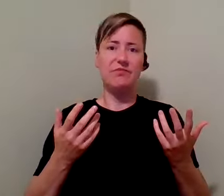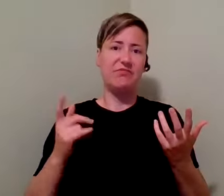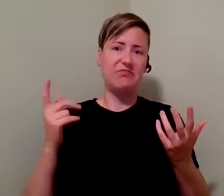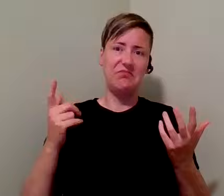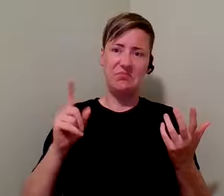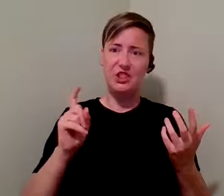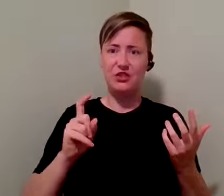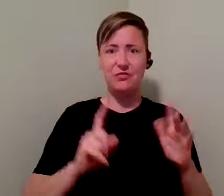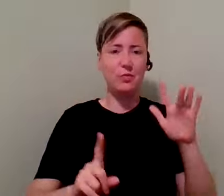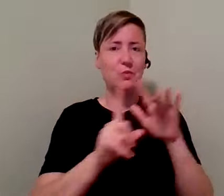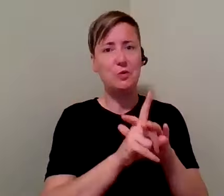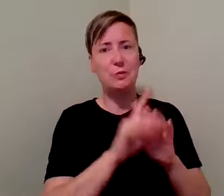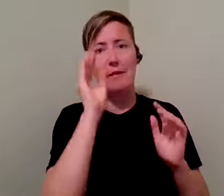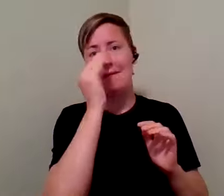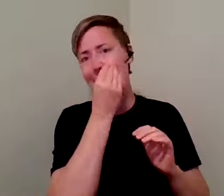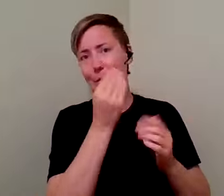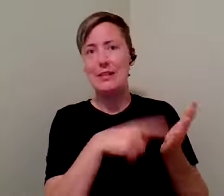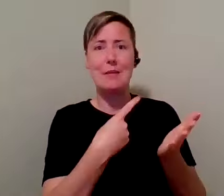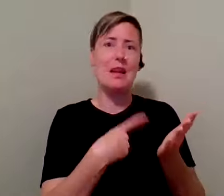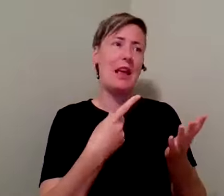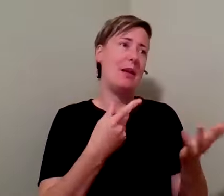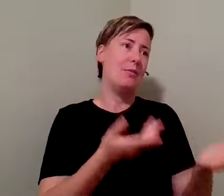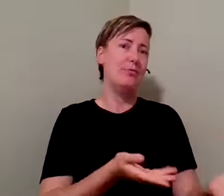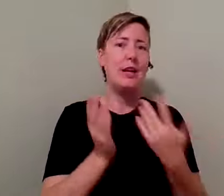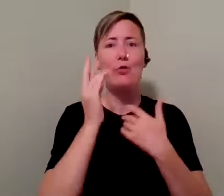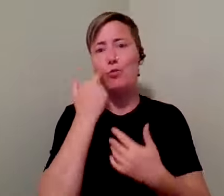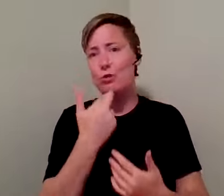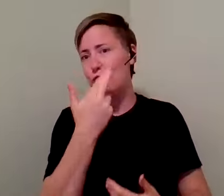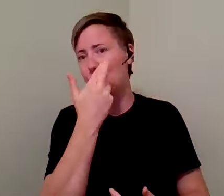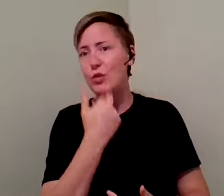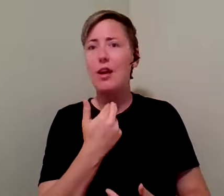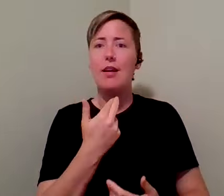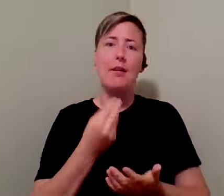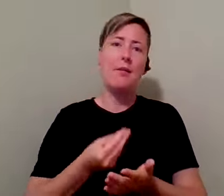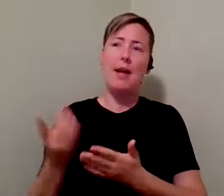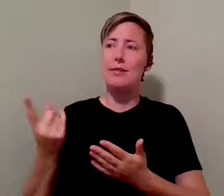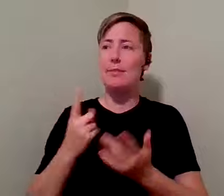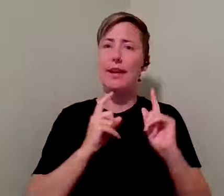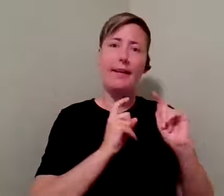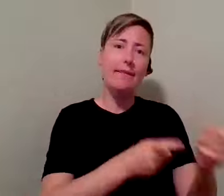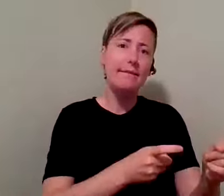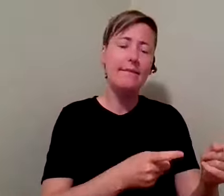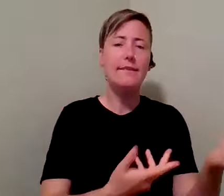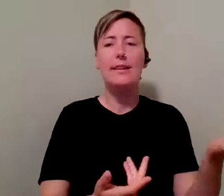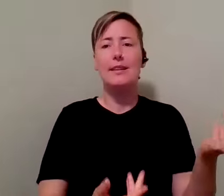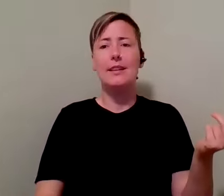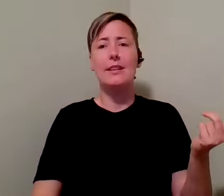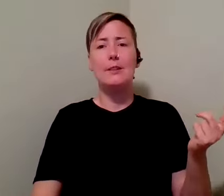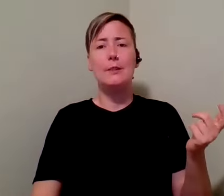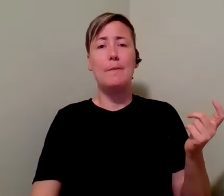take her out to dinner, buy her something nice. And every time she raised the topic of when